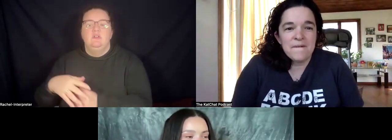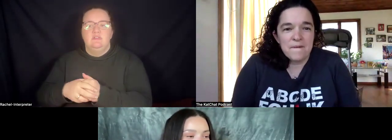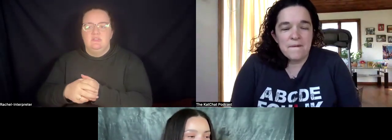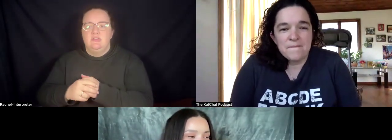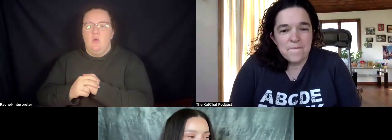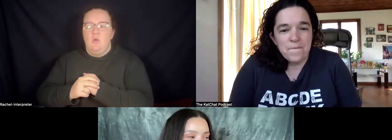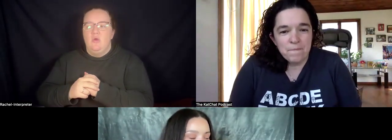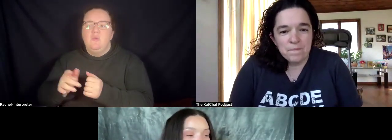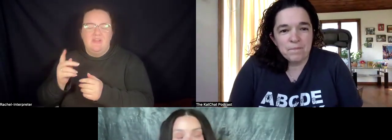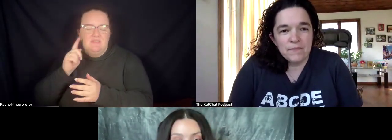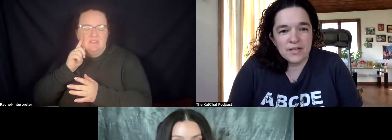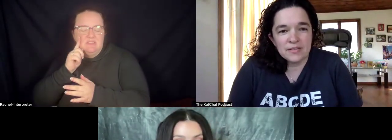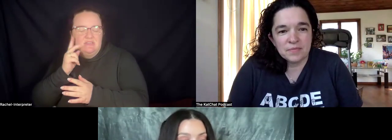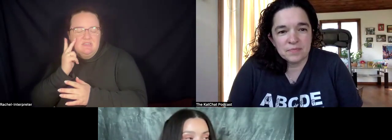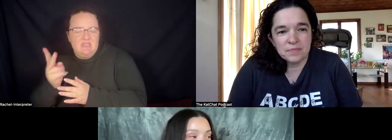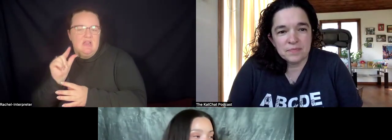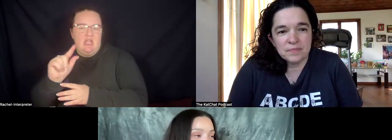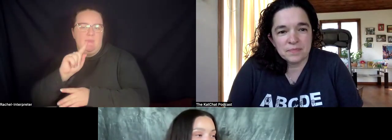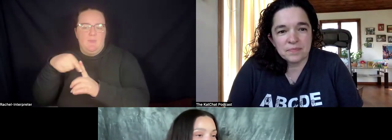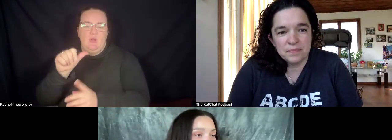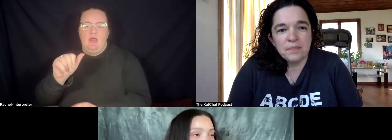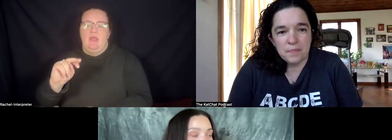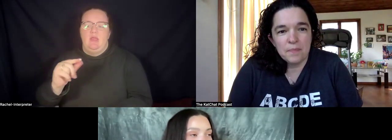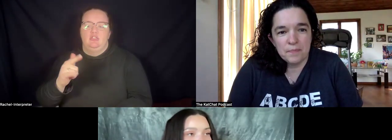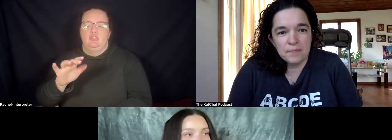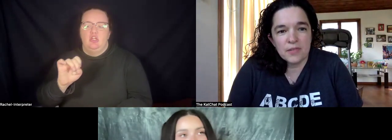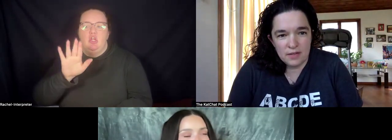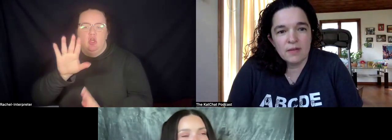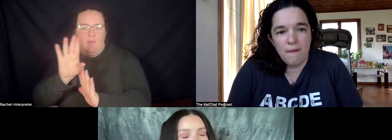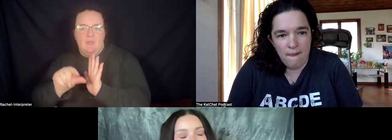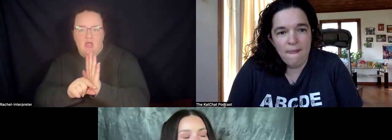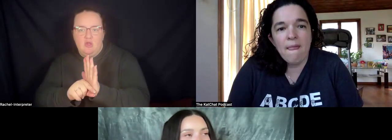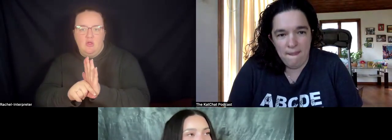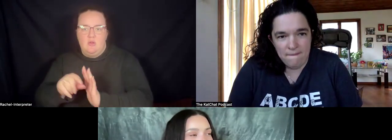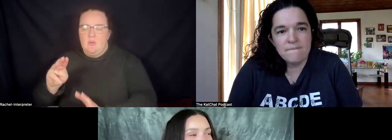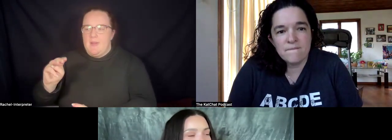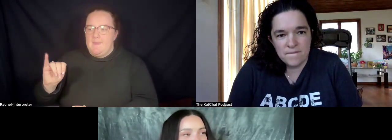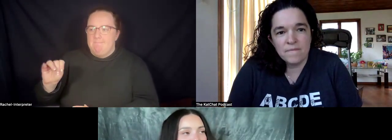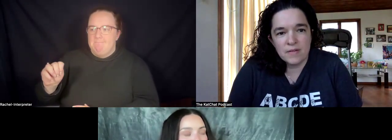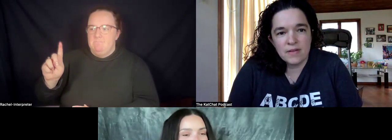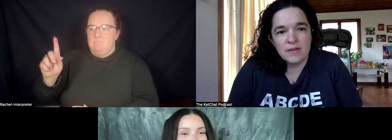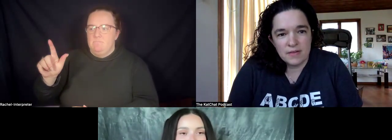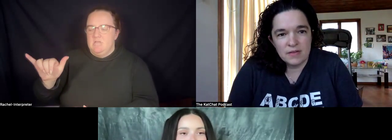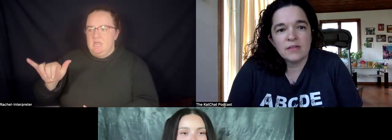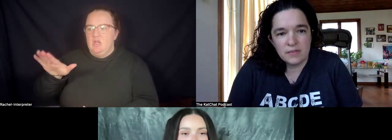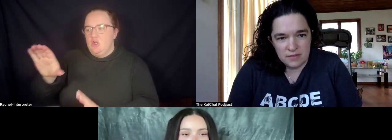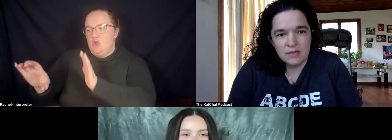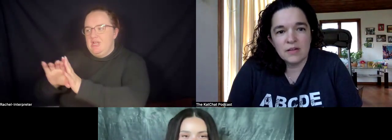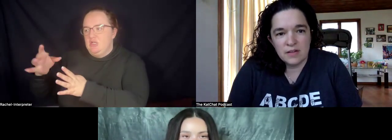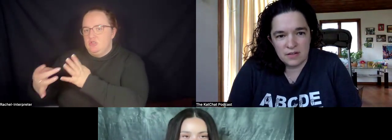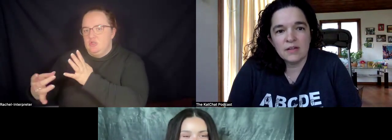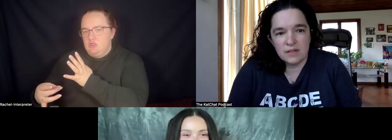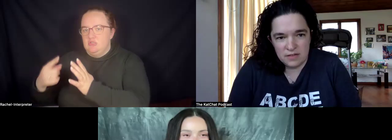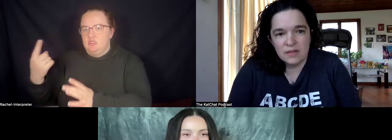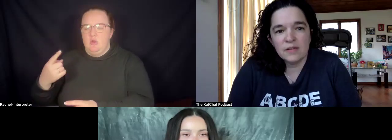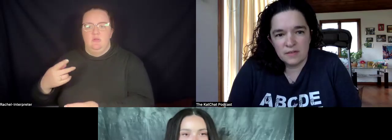of Angie's background, and Mindy made amazing character choices that she always wore. You